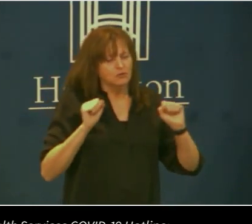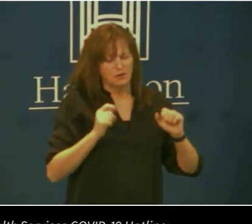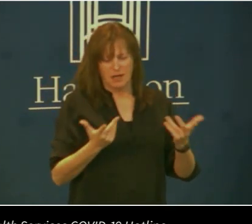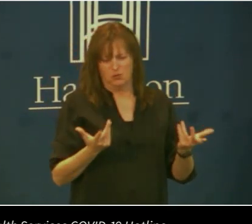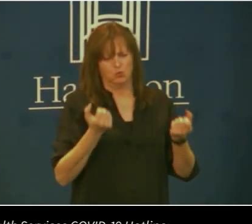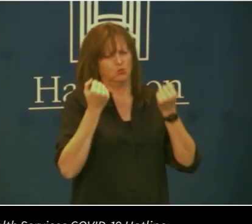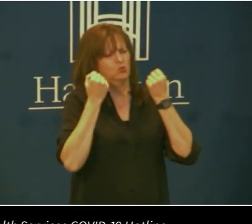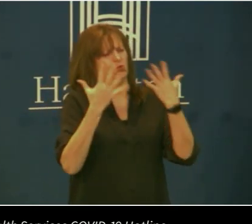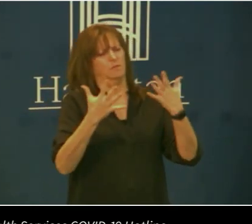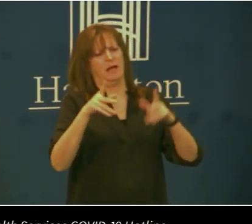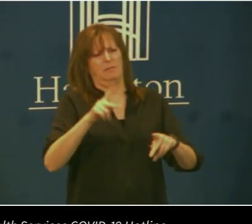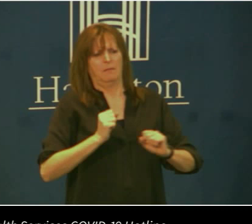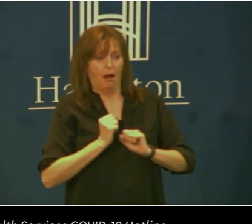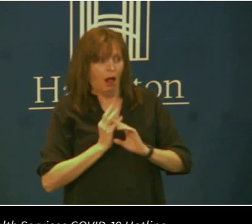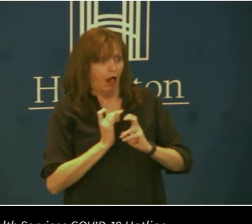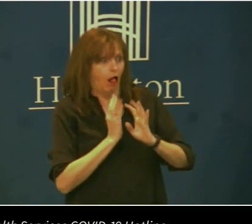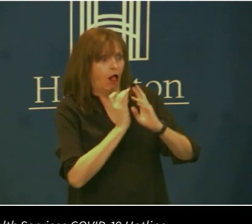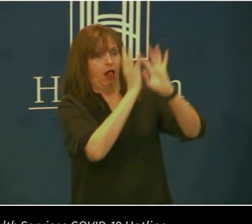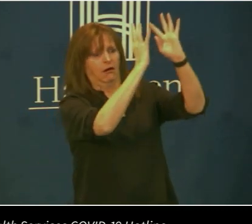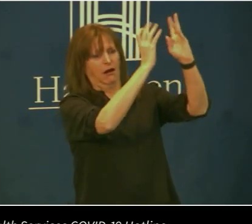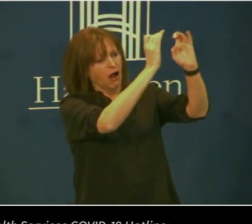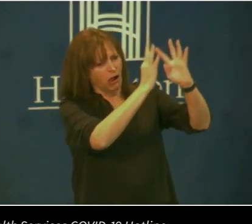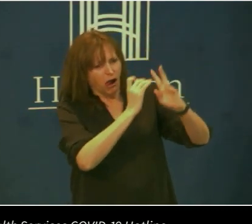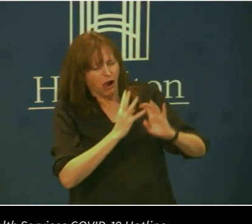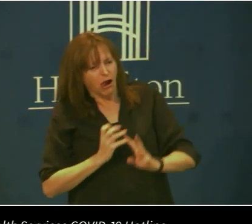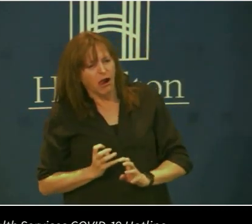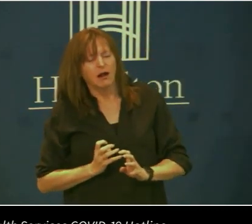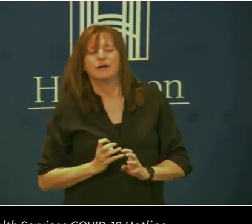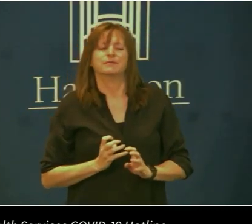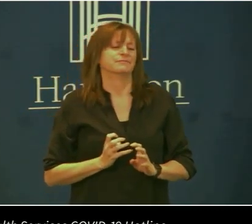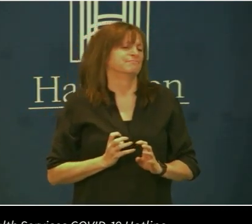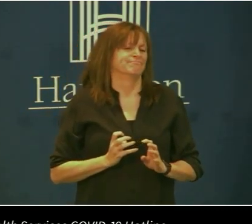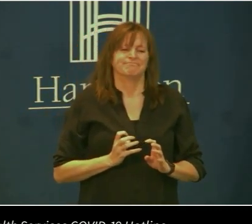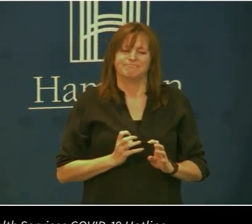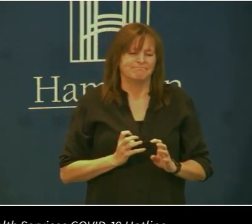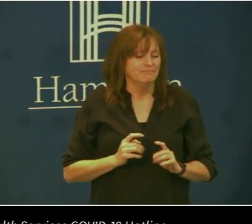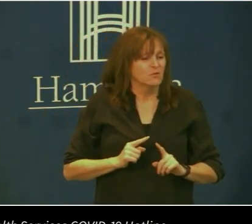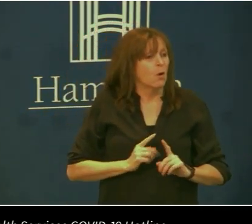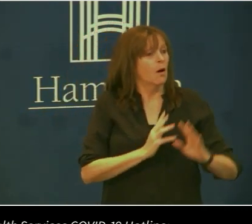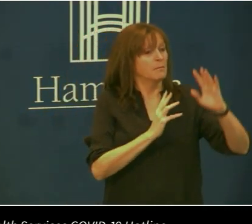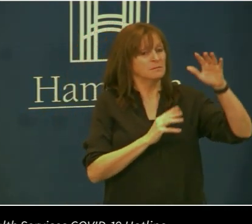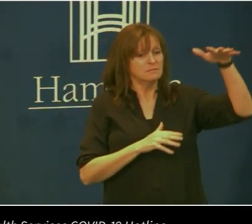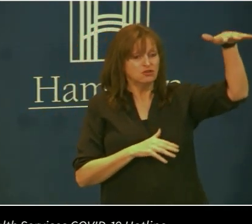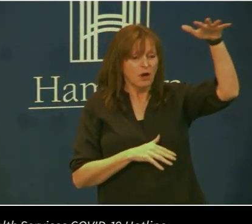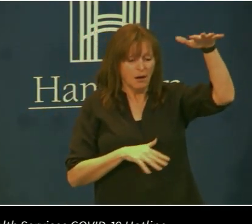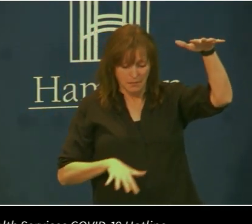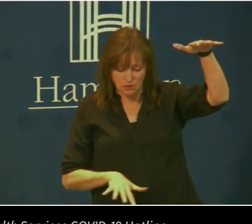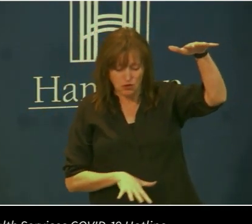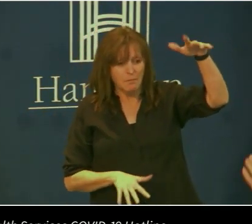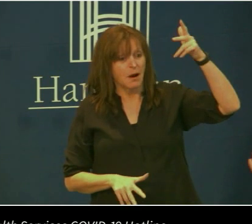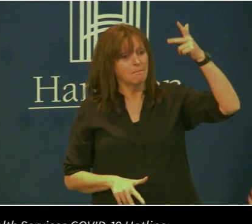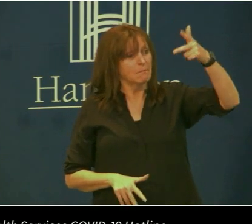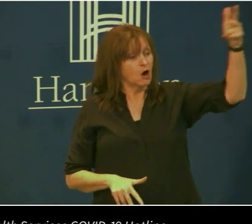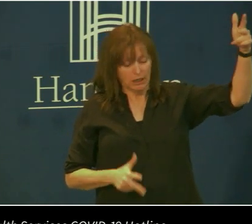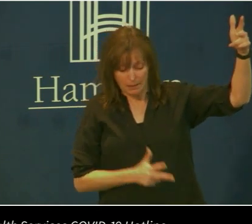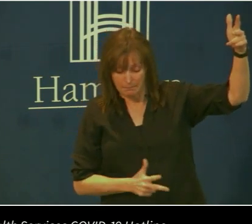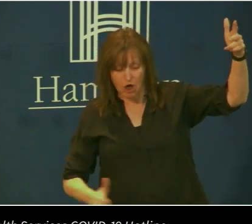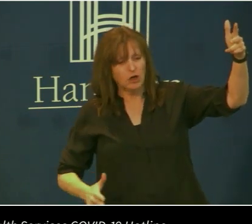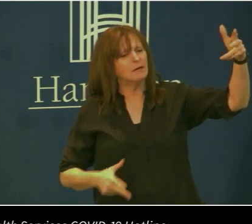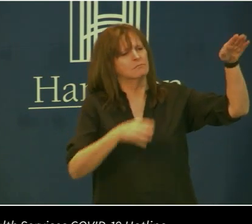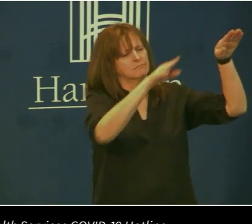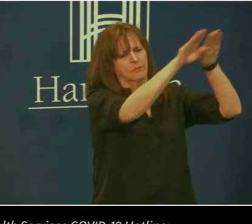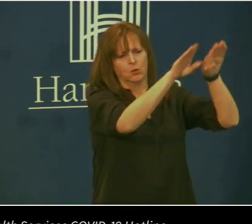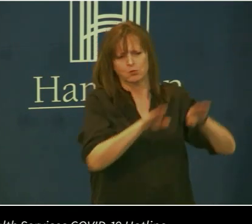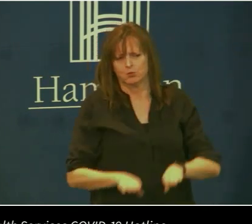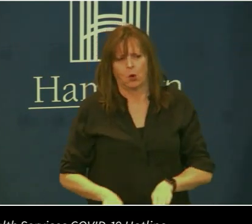the parking lots on both top and bottom are going to be closed, and we are going to hopefully require people that only